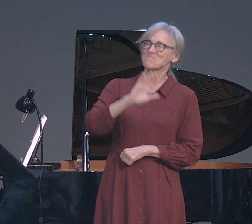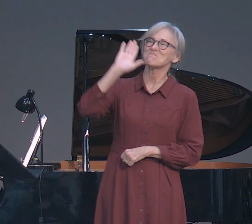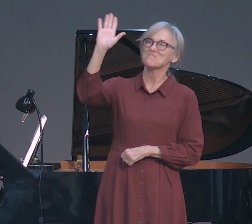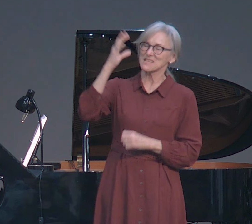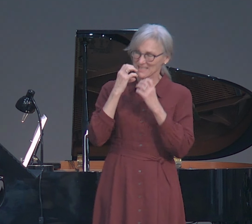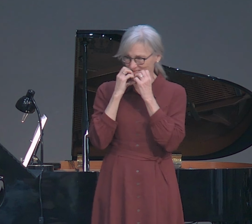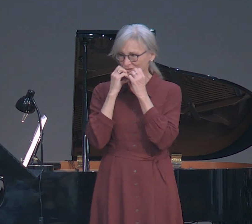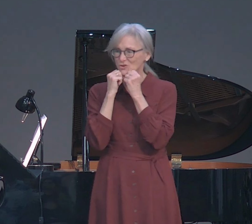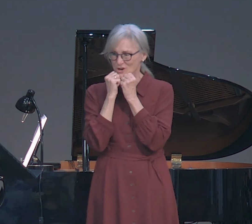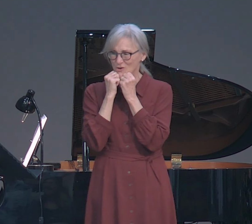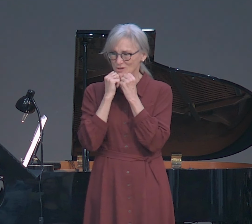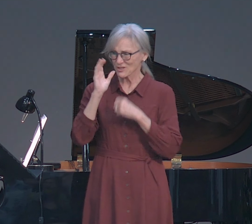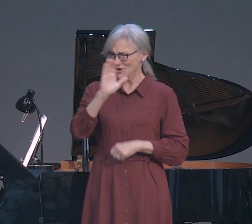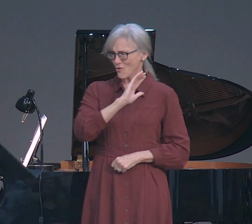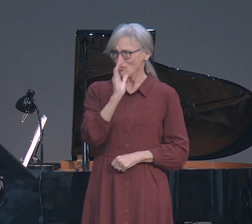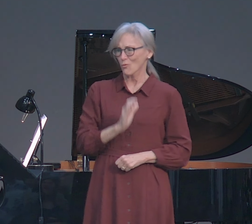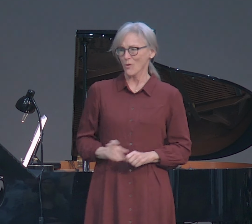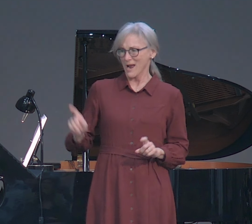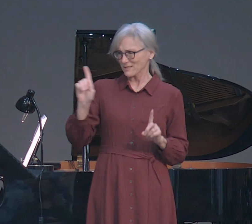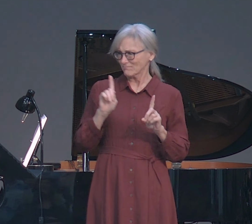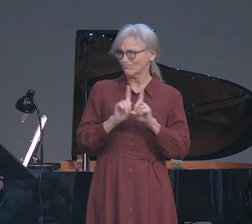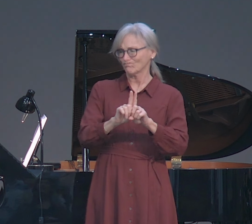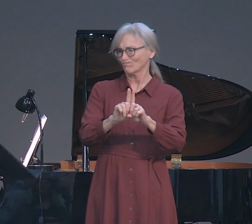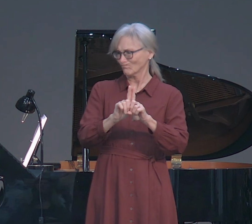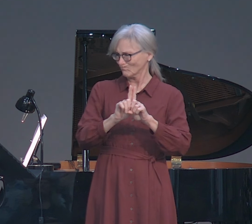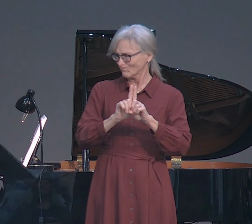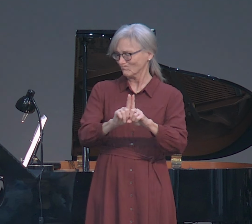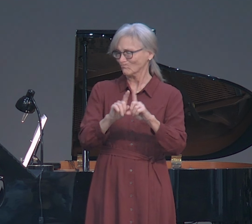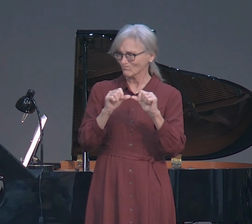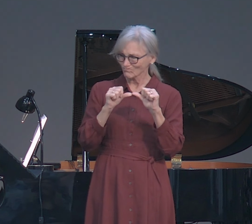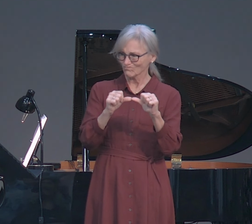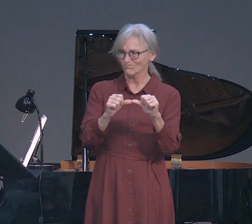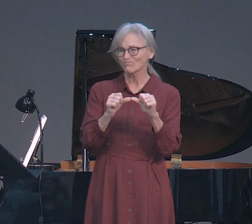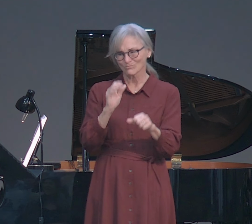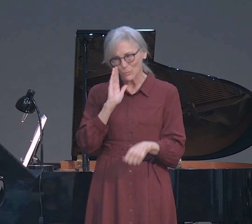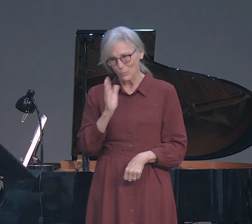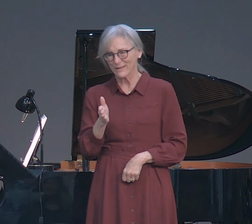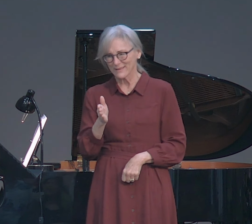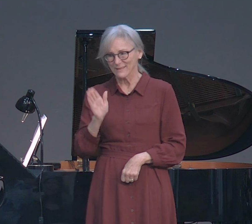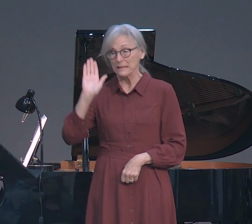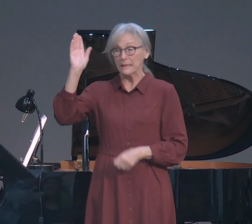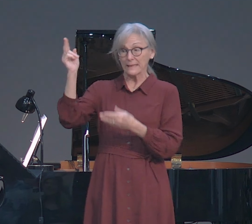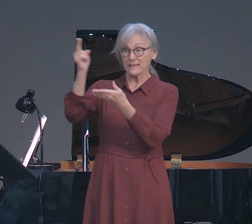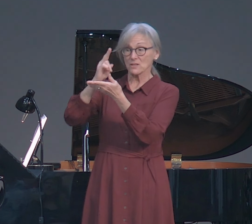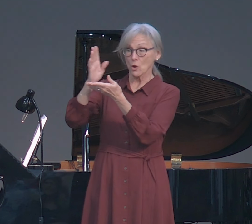Christ will hold me fast.